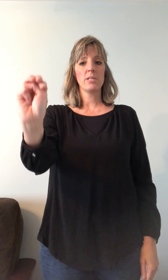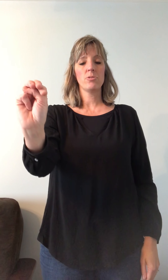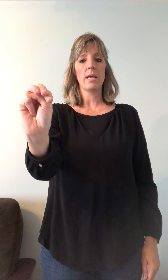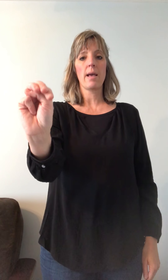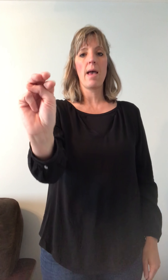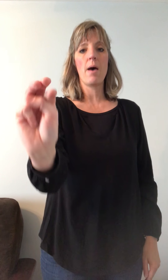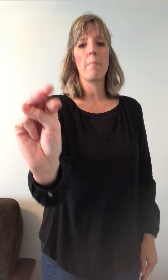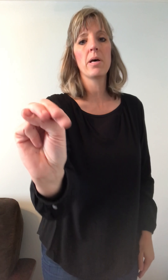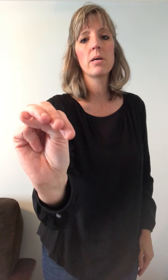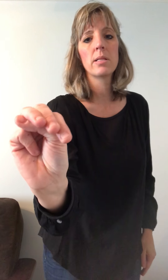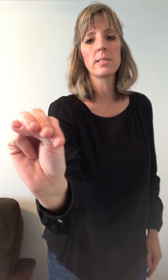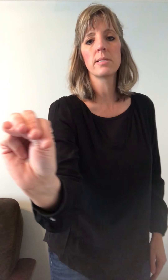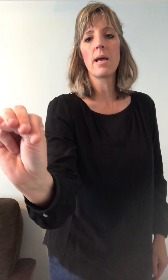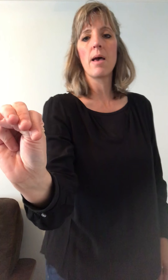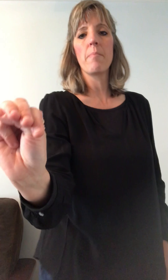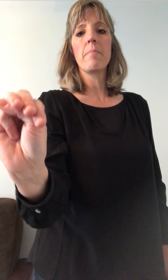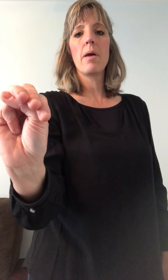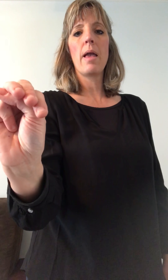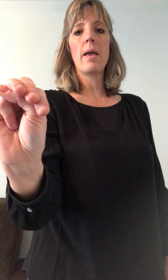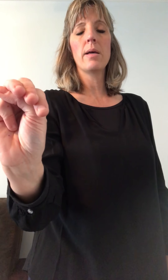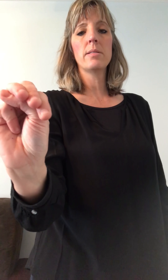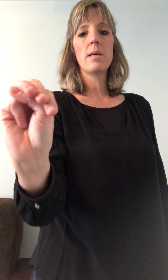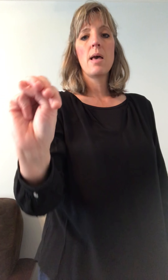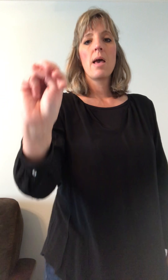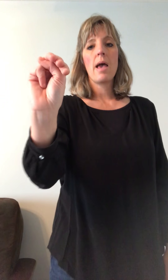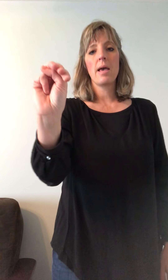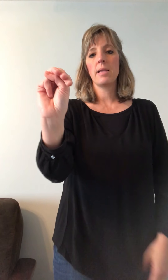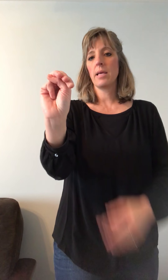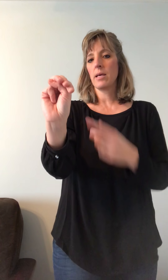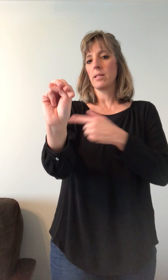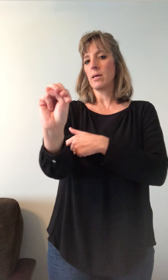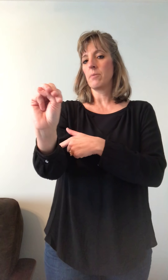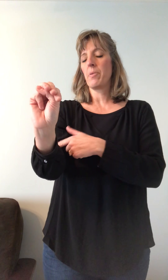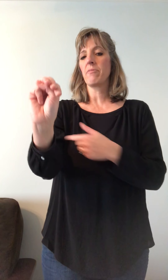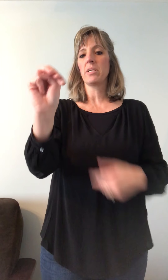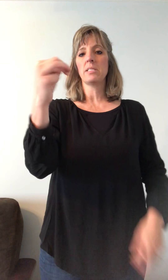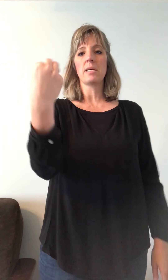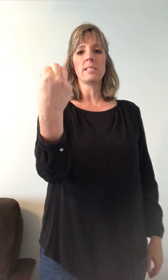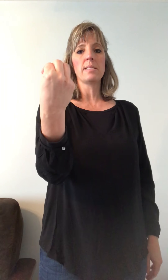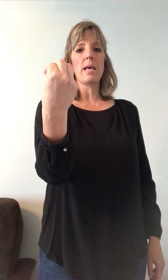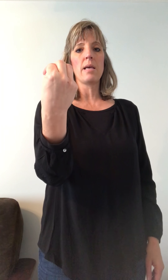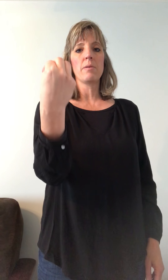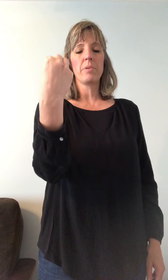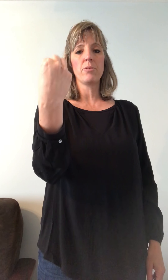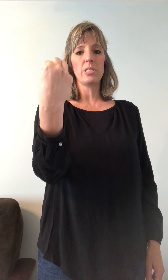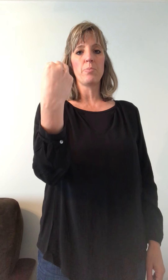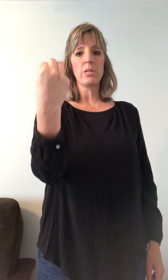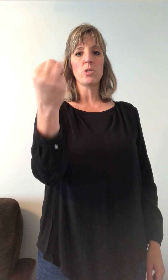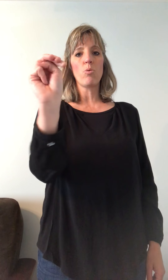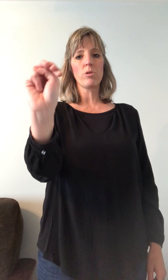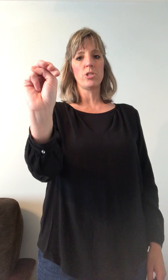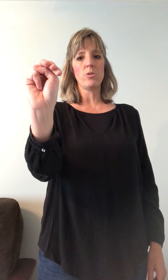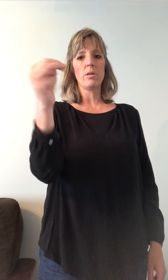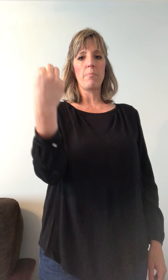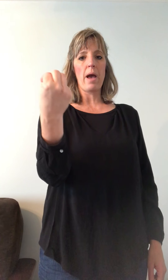you take a M. This is a M hand. And in the pamphlet, it doesn't say, but you need to put it towards you in the